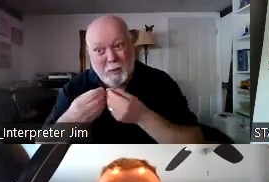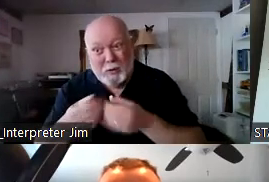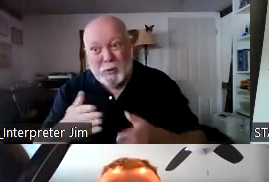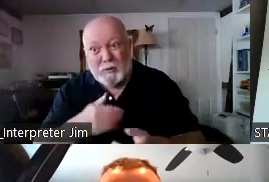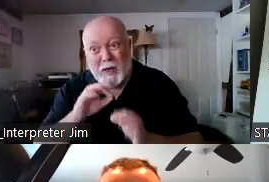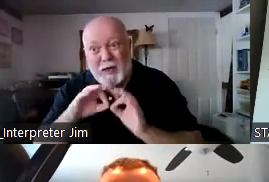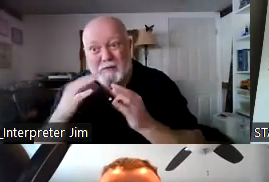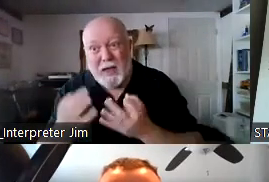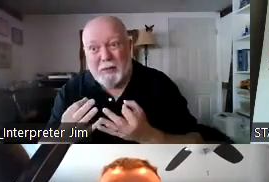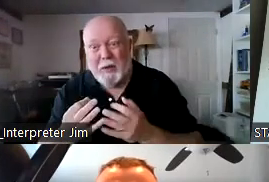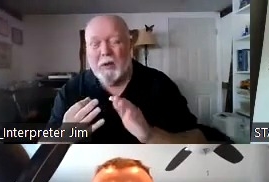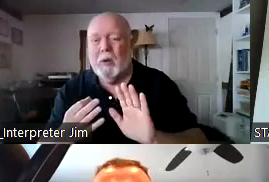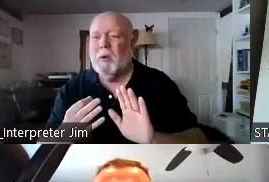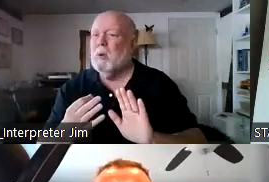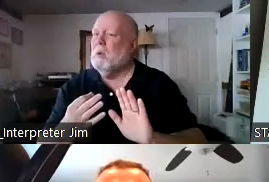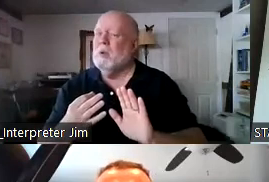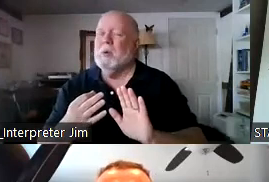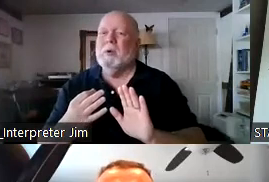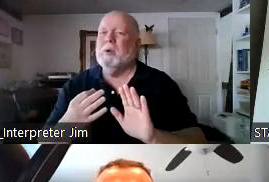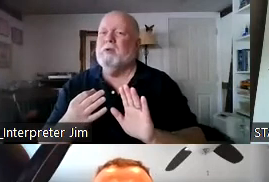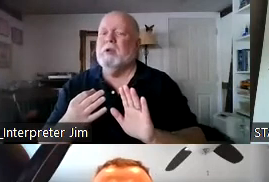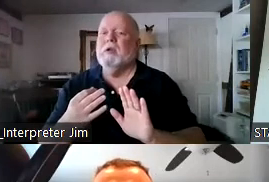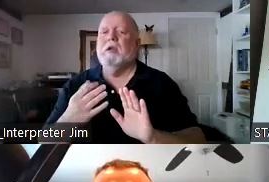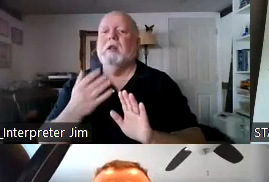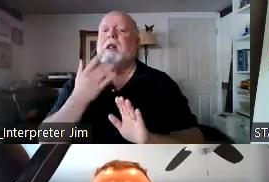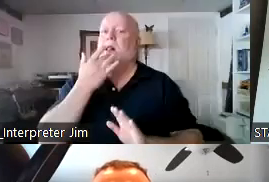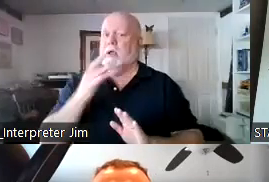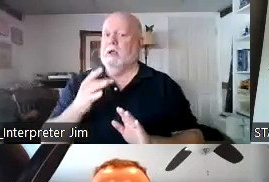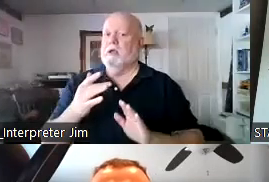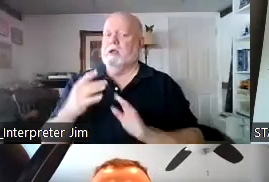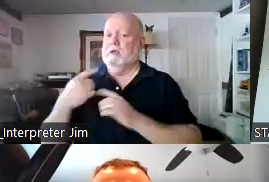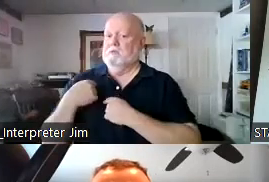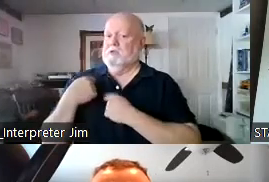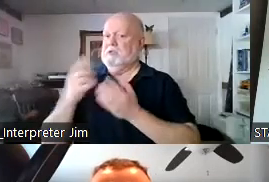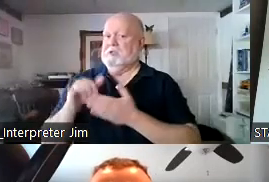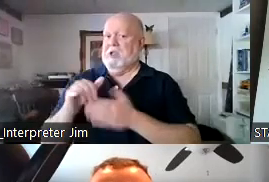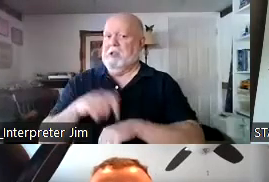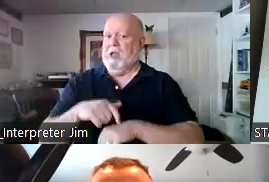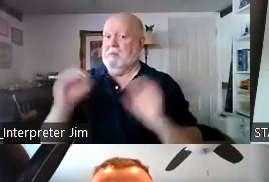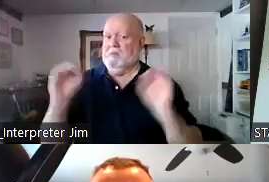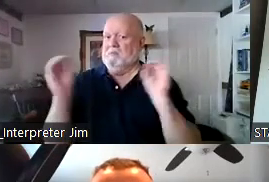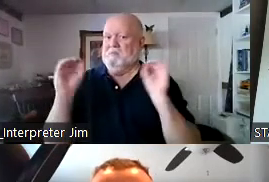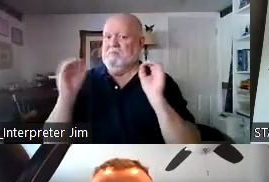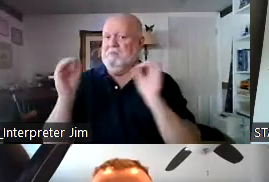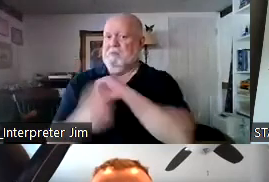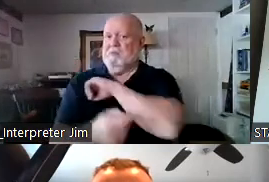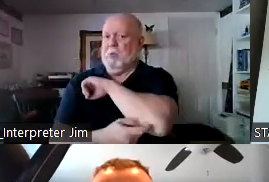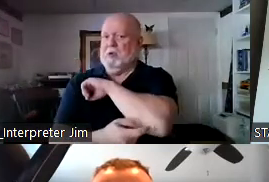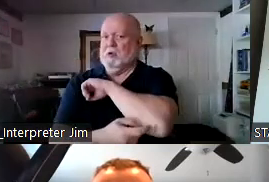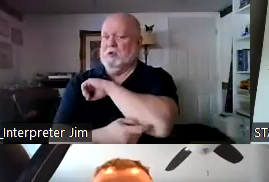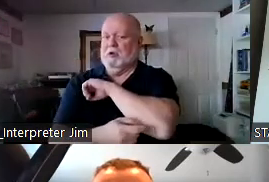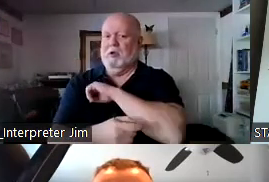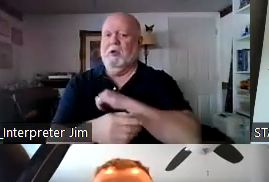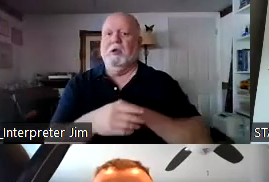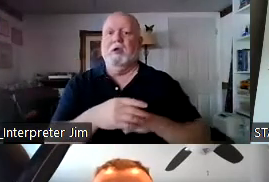the fortunate ones, I guess. I've never had an urge to gamble since then. With drug use, I would have withdrawals from